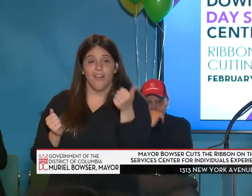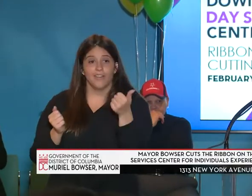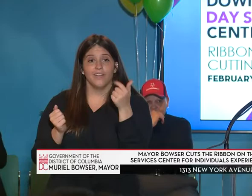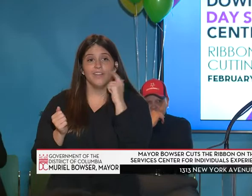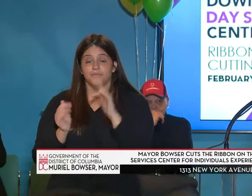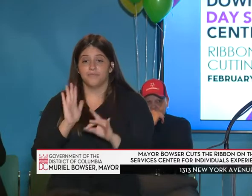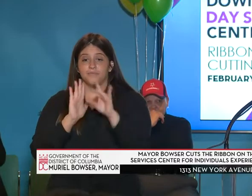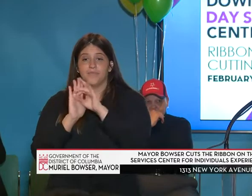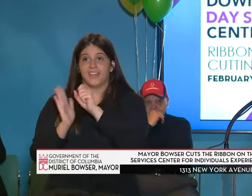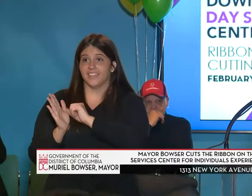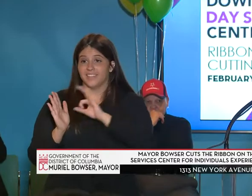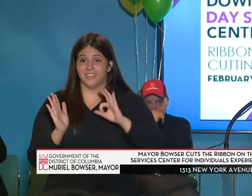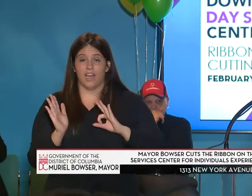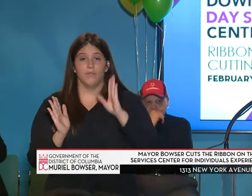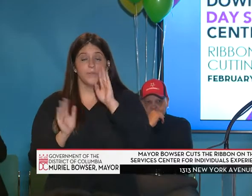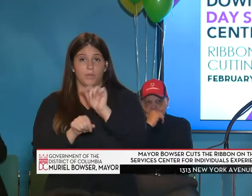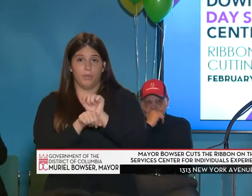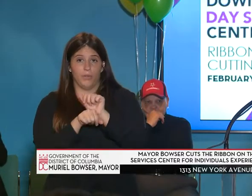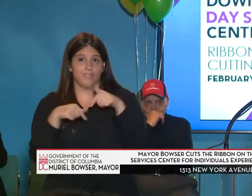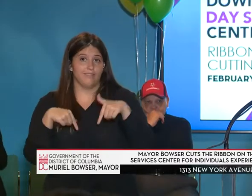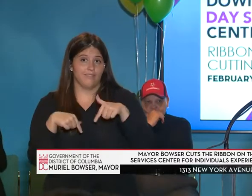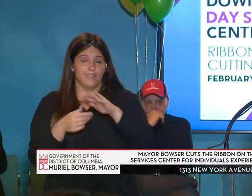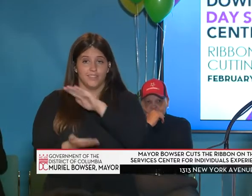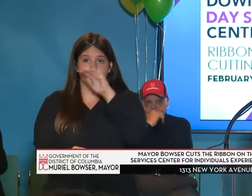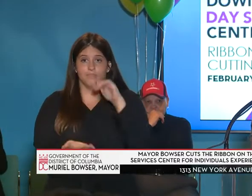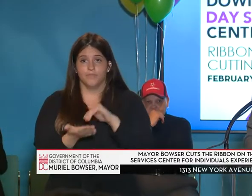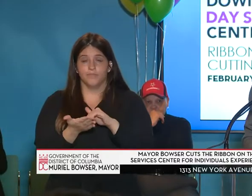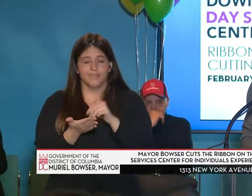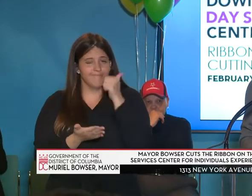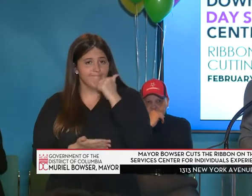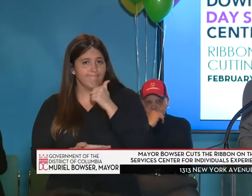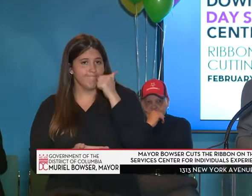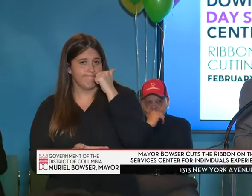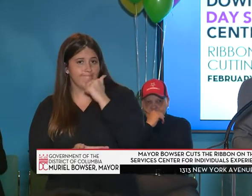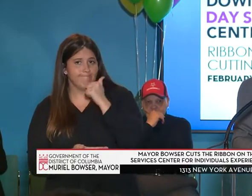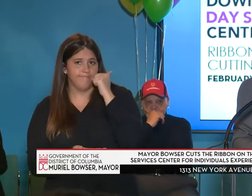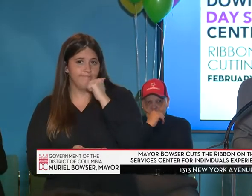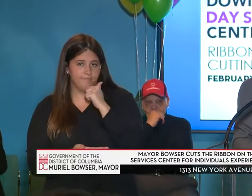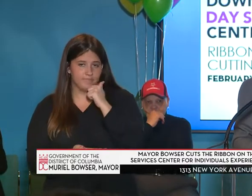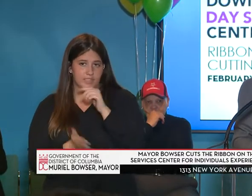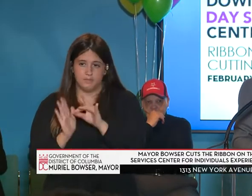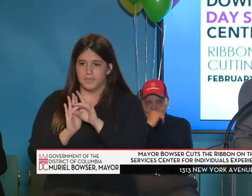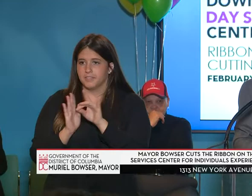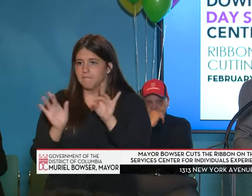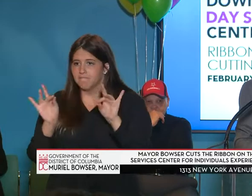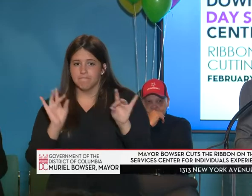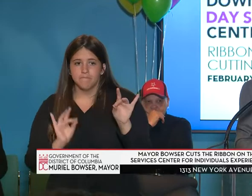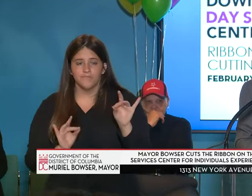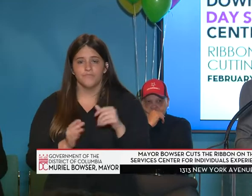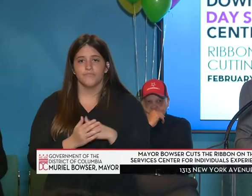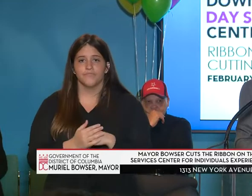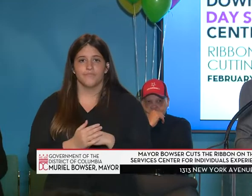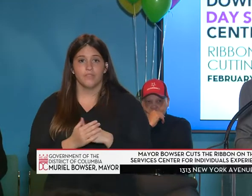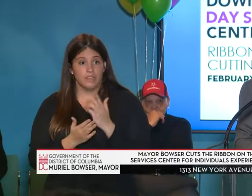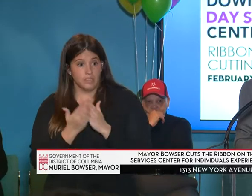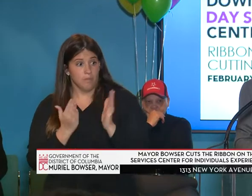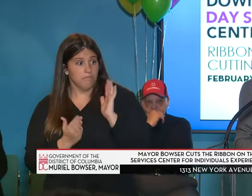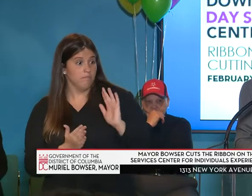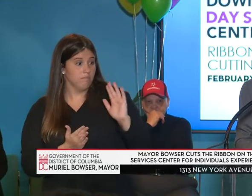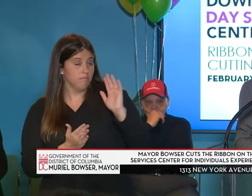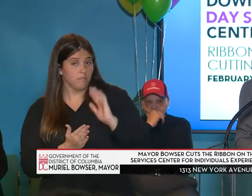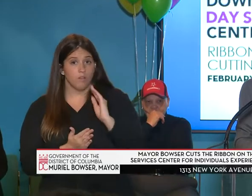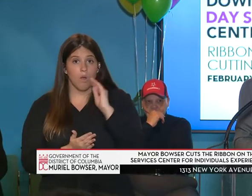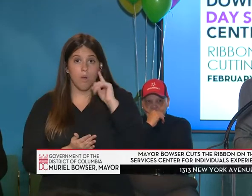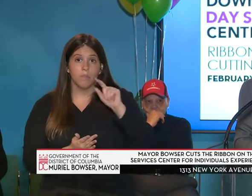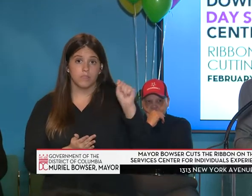picked the staff that will be working in this center on a day-to-day basis, some of whom were formerly homeless,